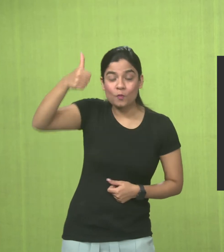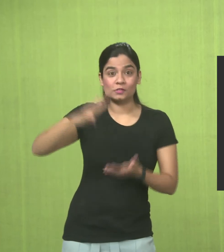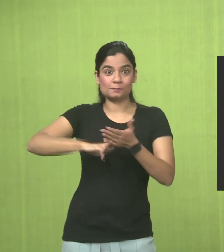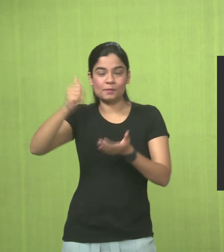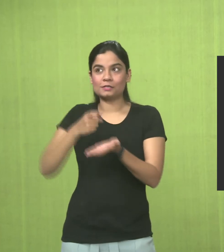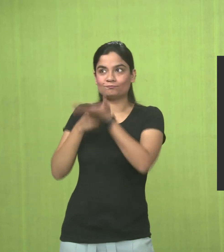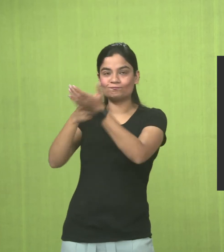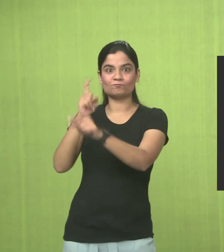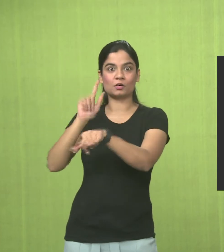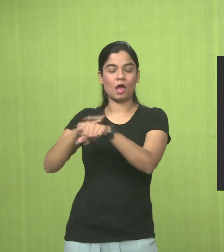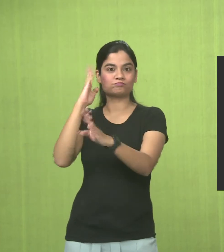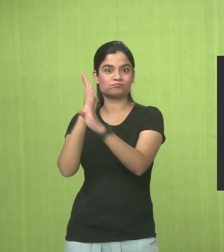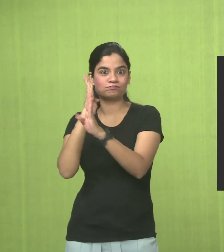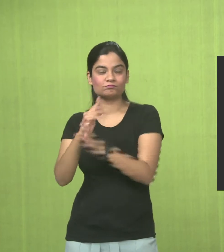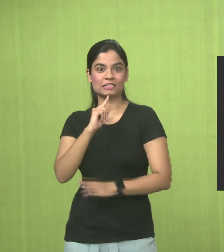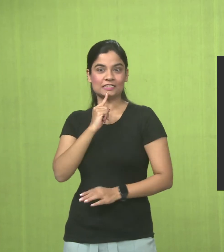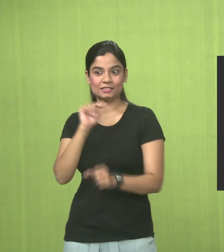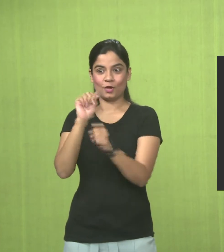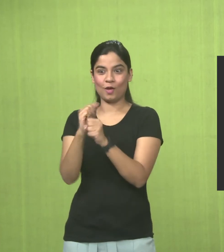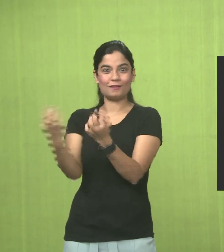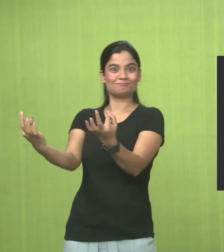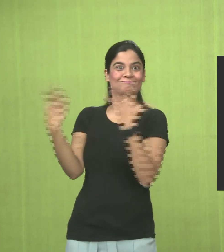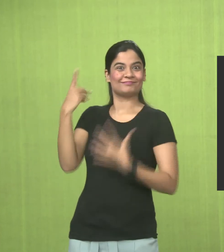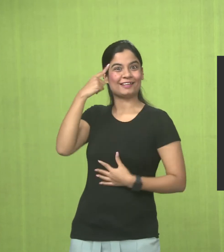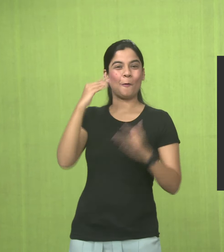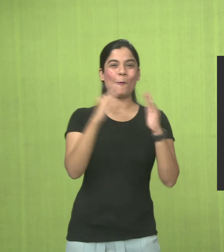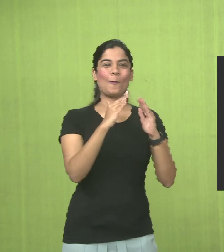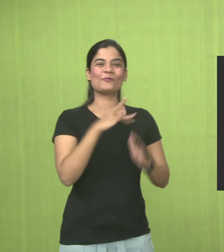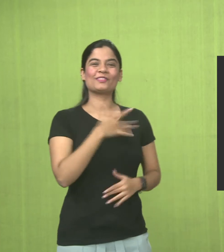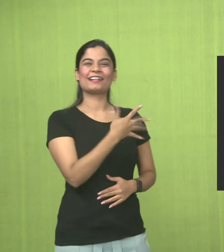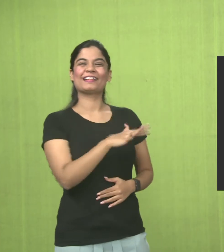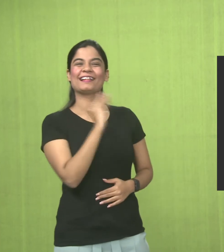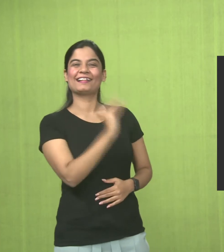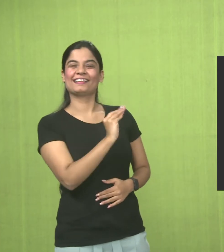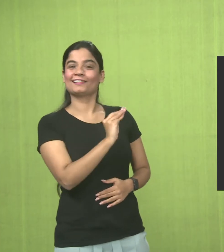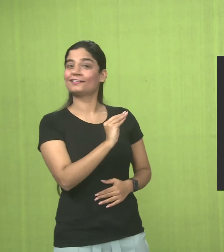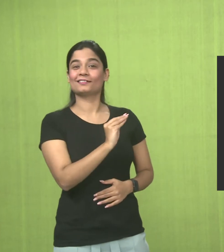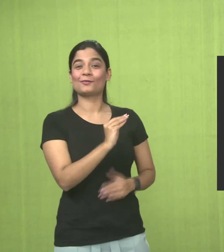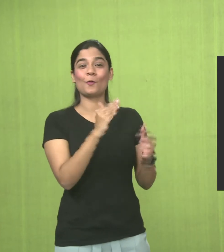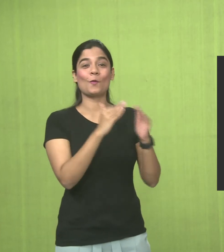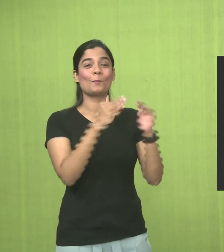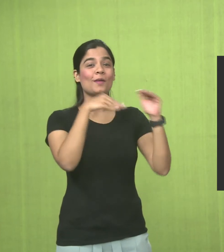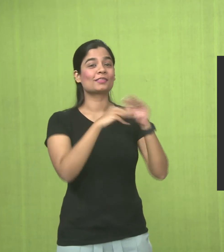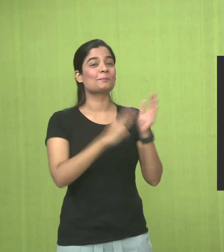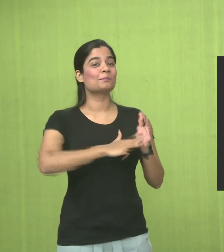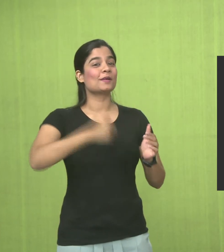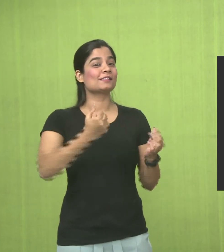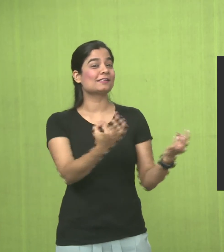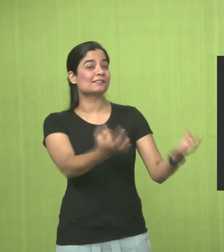home? It's considered that it's only meant for offices. It's only meant for work outside home. No. Managerial skills